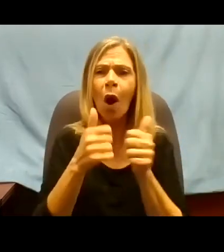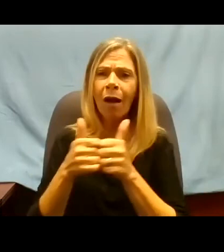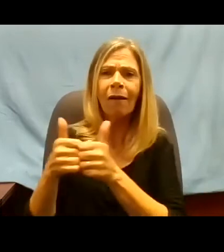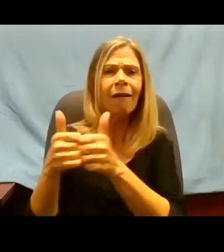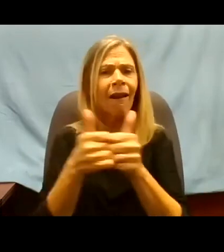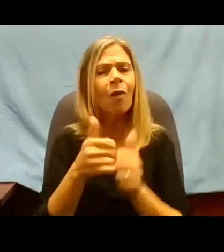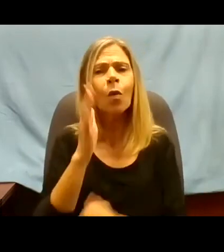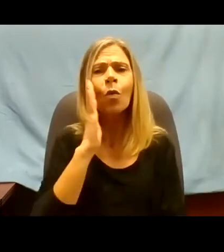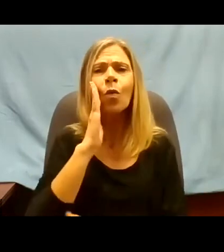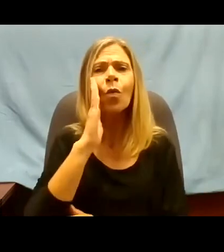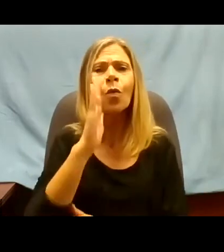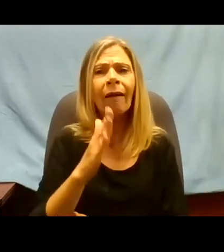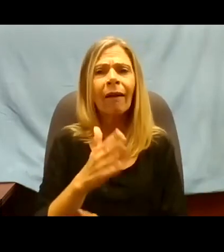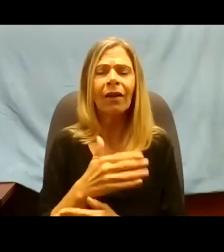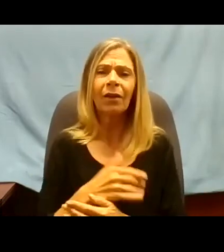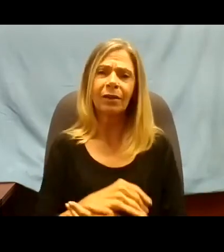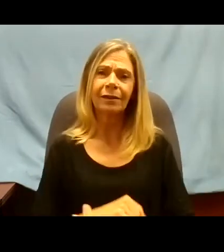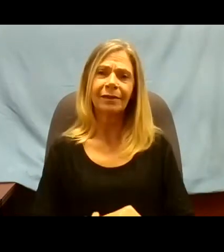Thank you.